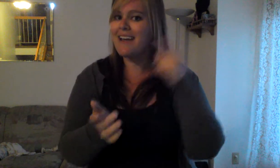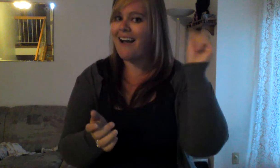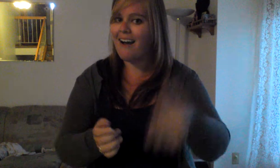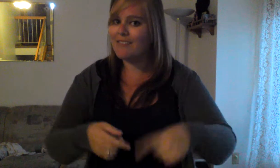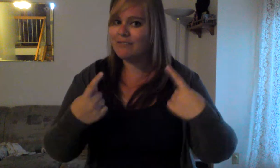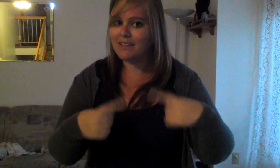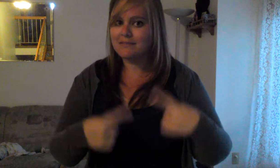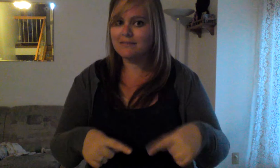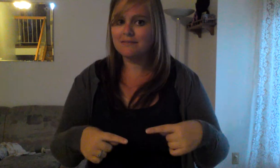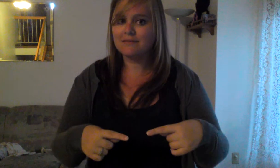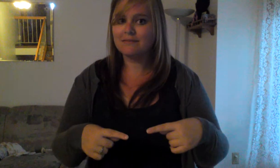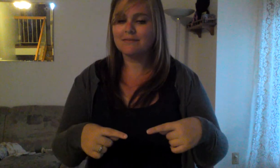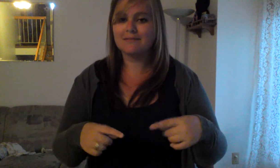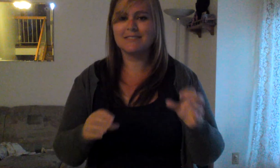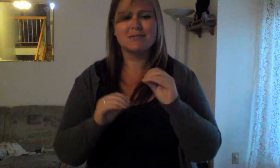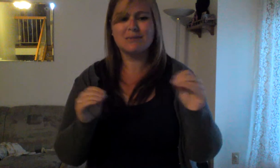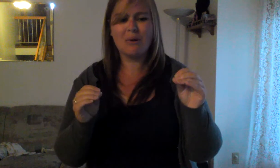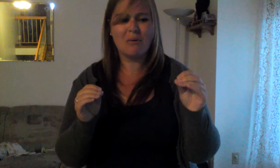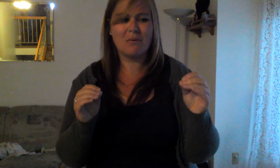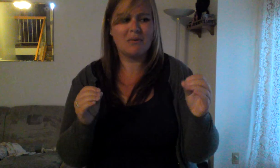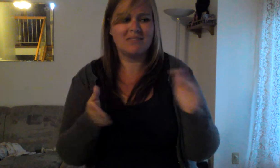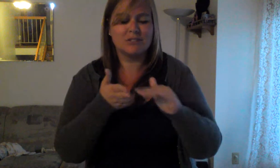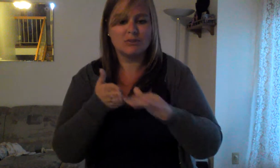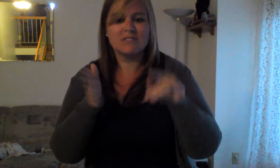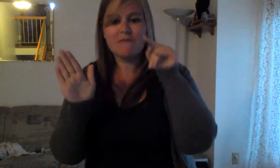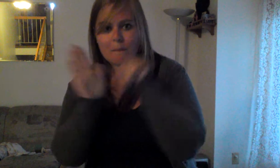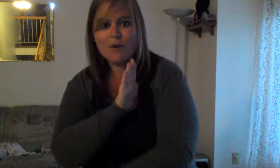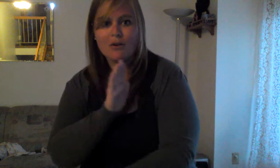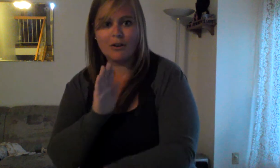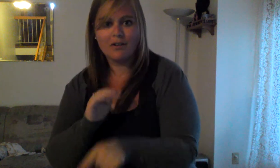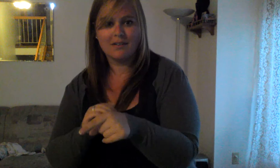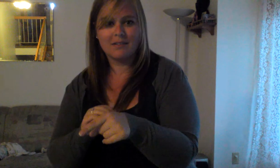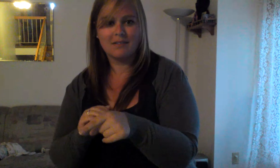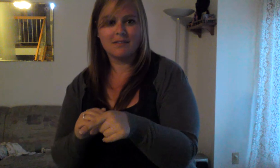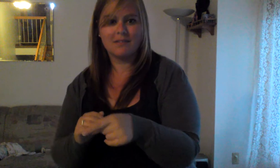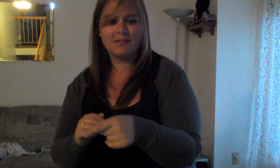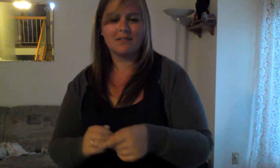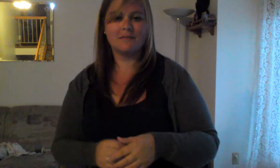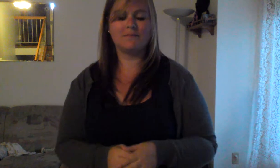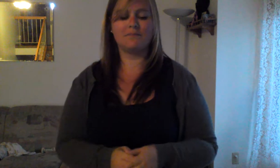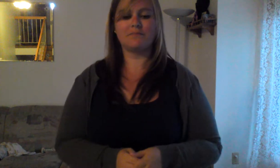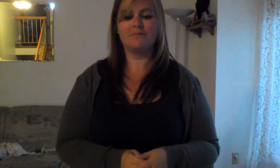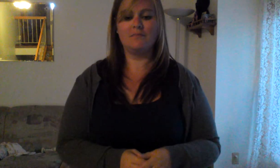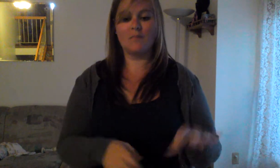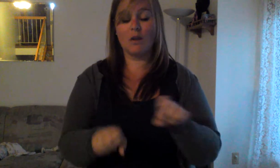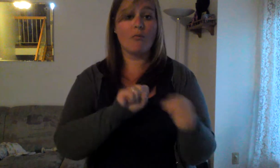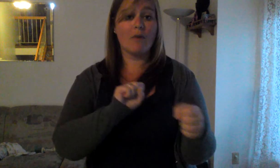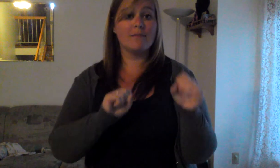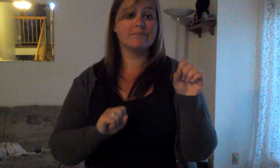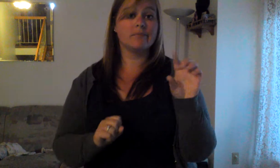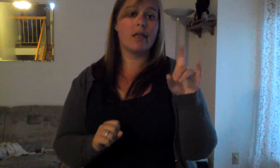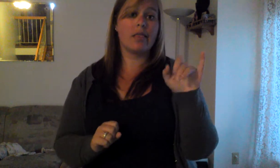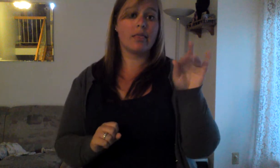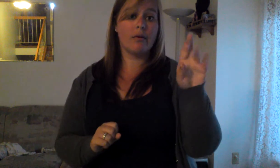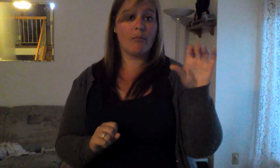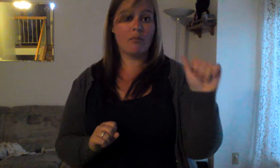is never an excuse to murder. But murder is a reason to kill. Speaking of rape, liberals might actually like this part because this part right here